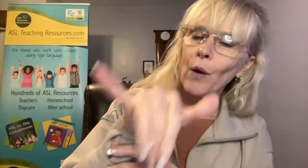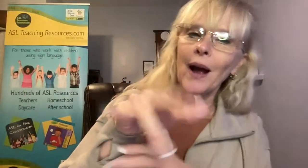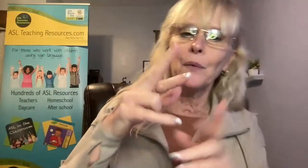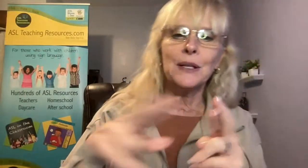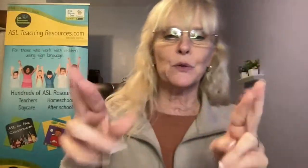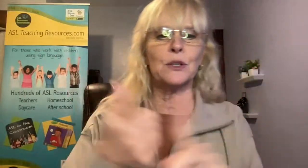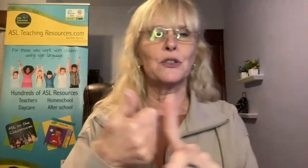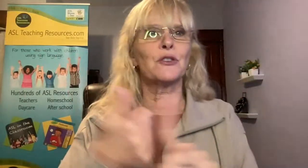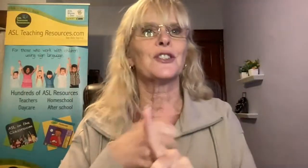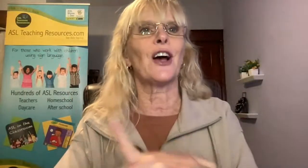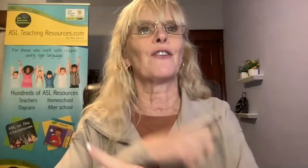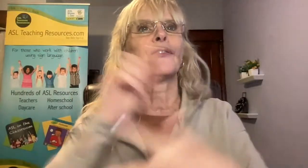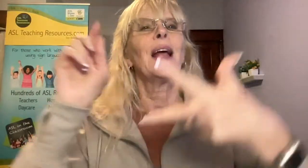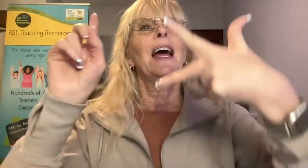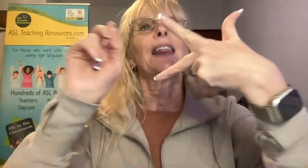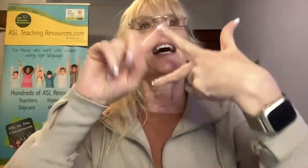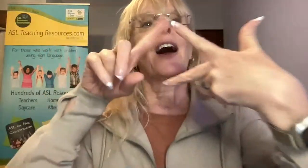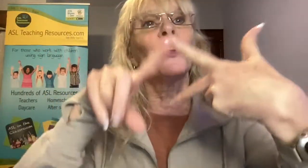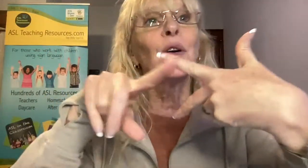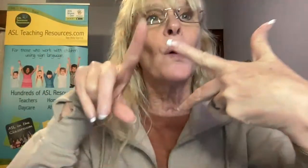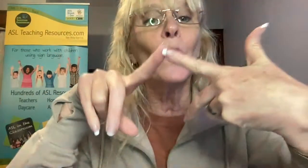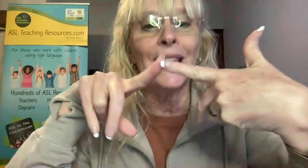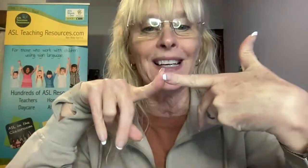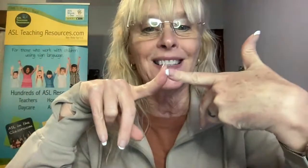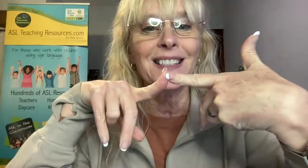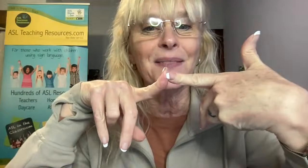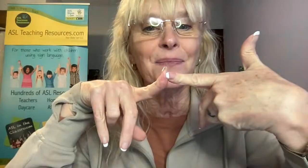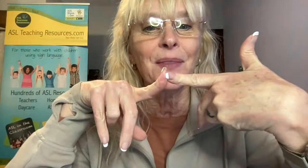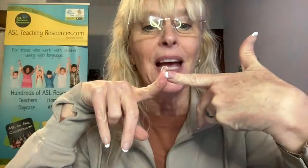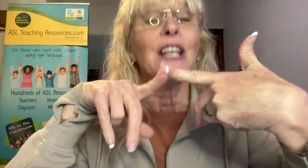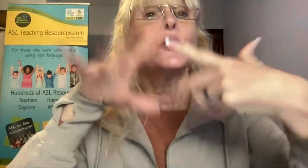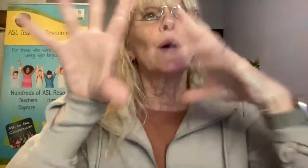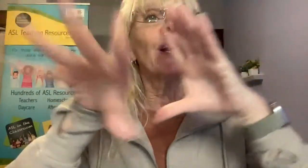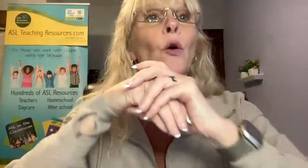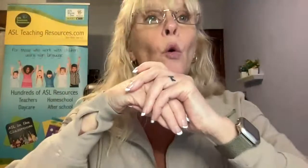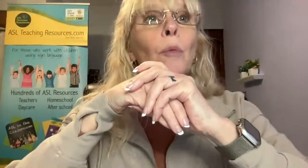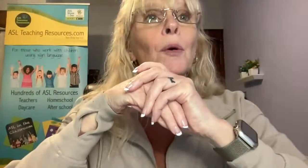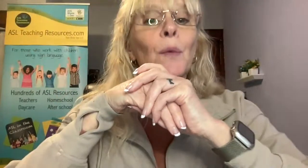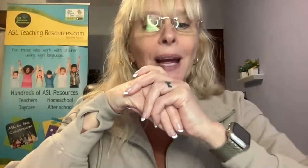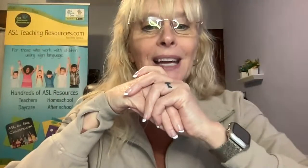DIY resources yourself. The other goal is to incorporate